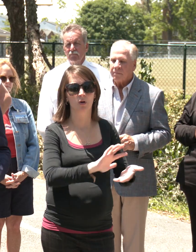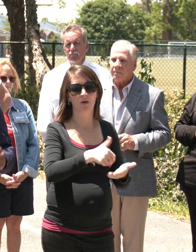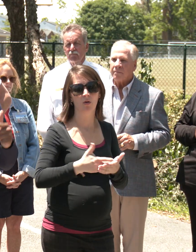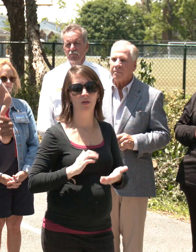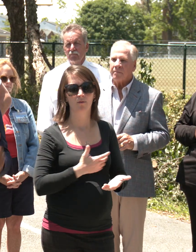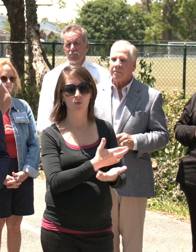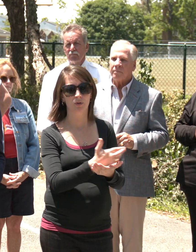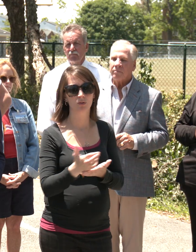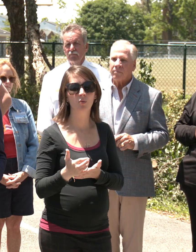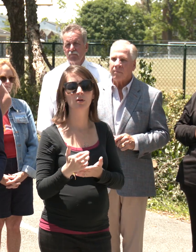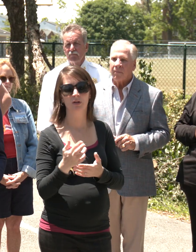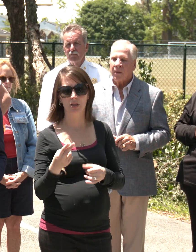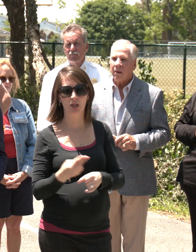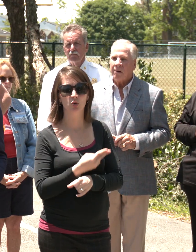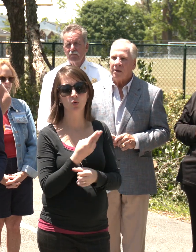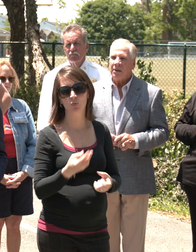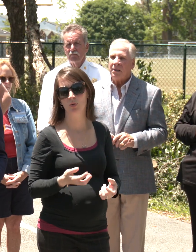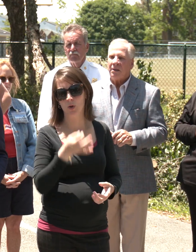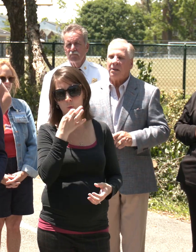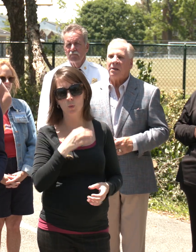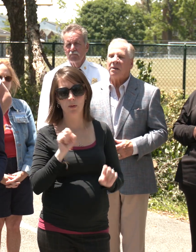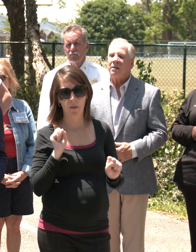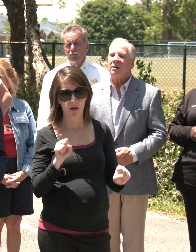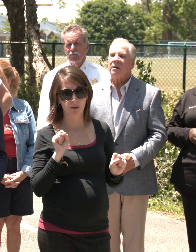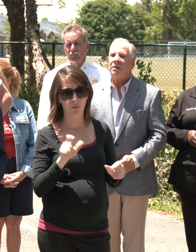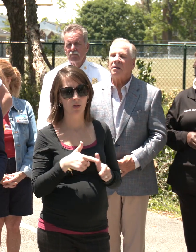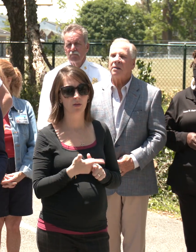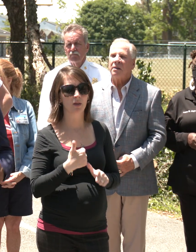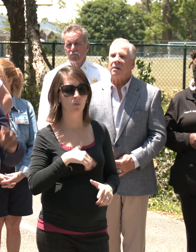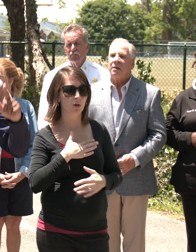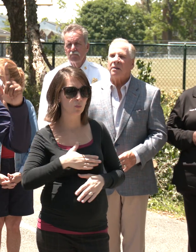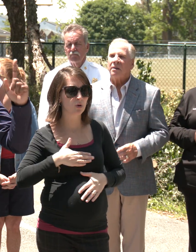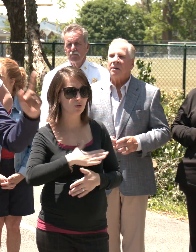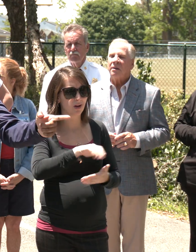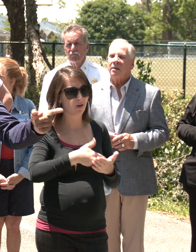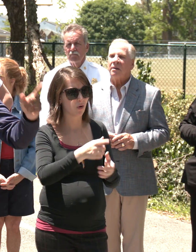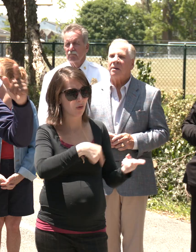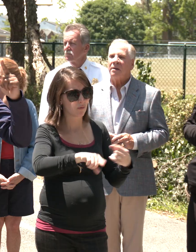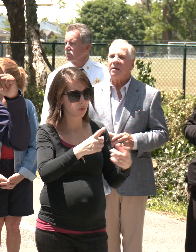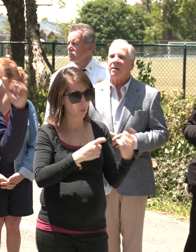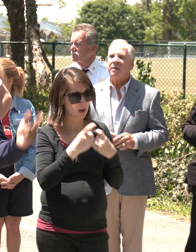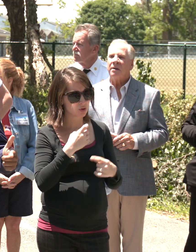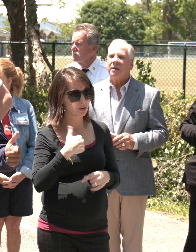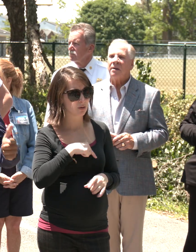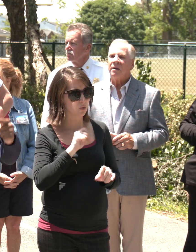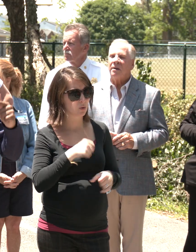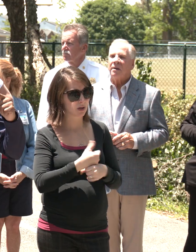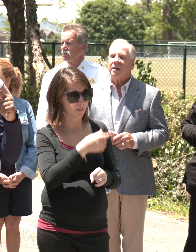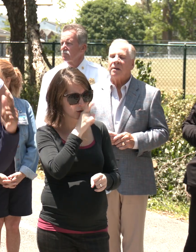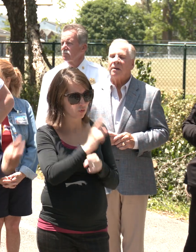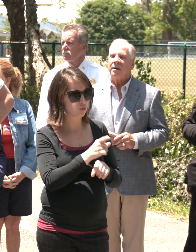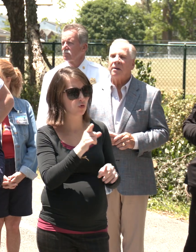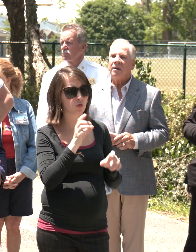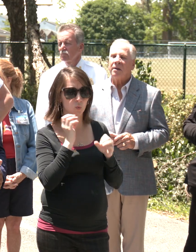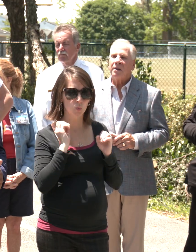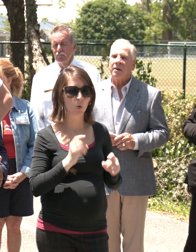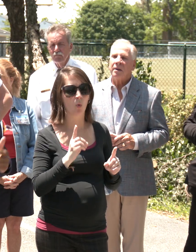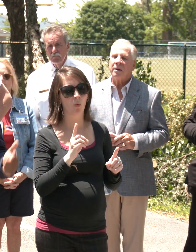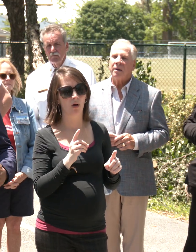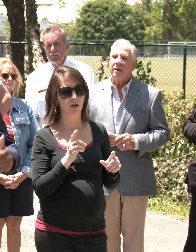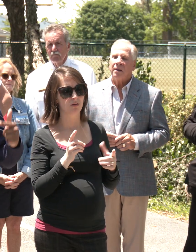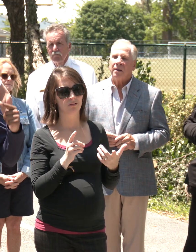bear as quickly as we possibly can. And we appreciate those questions so we can continue to make sure that no one